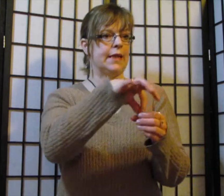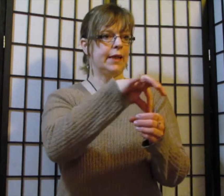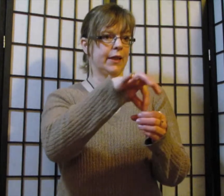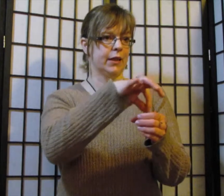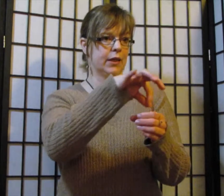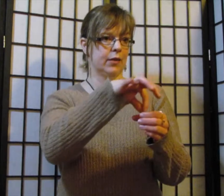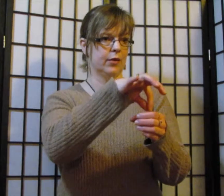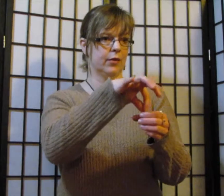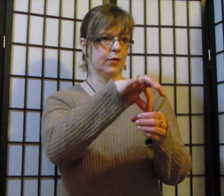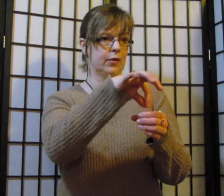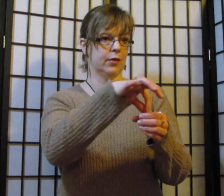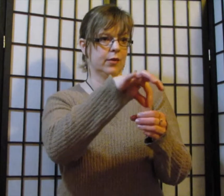Tea.